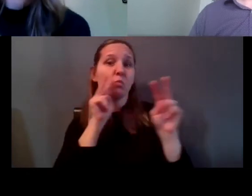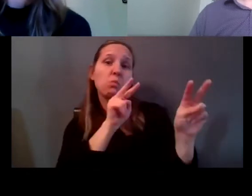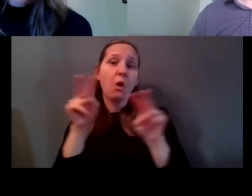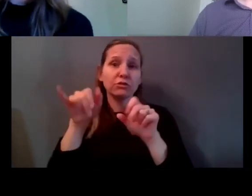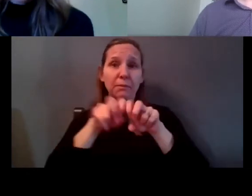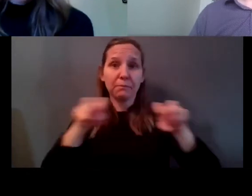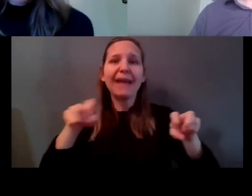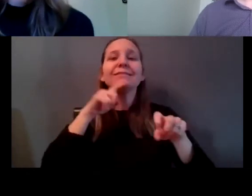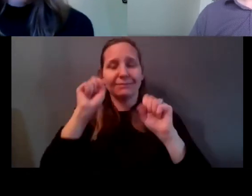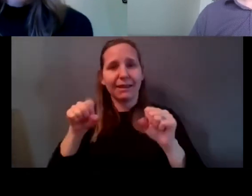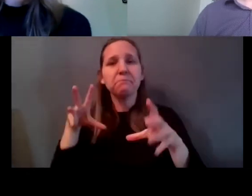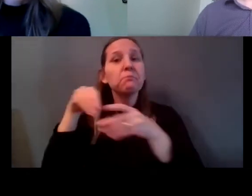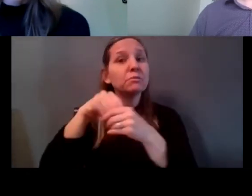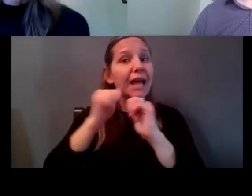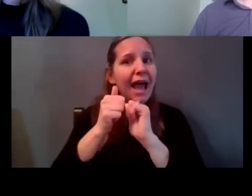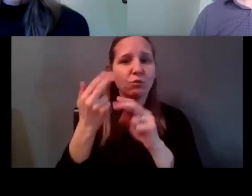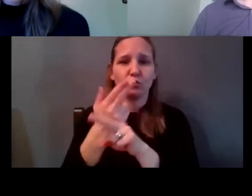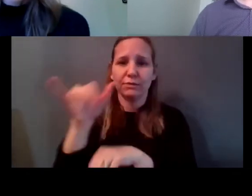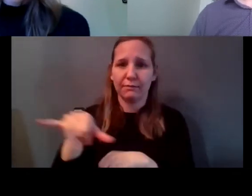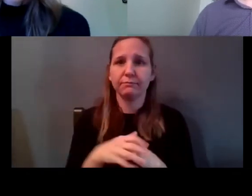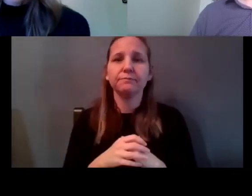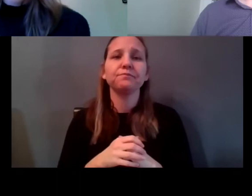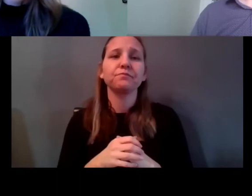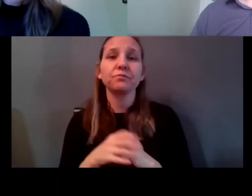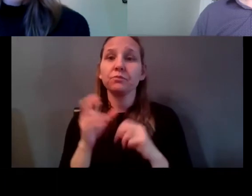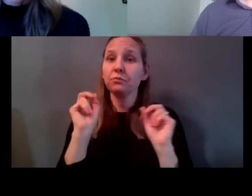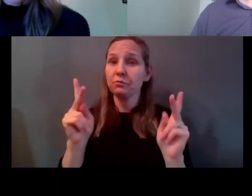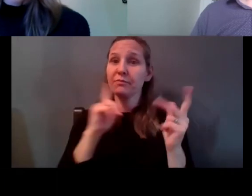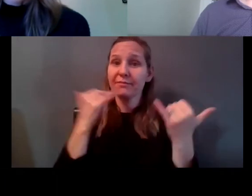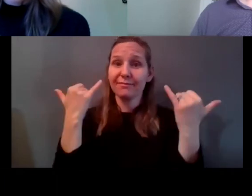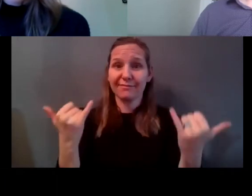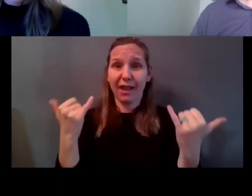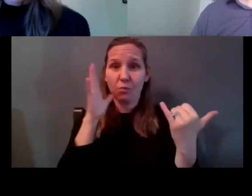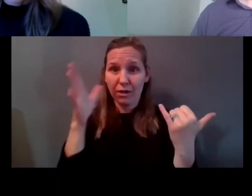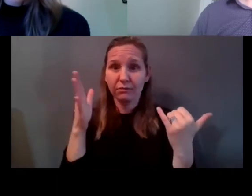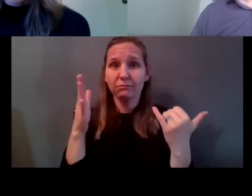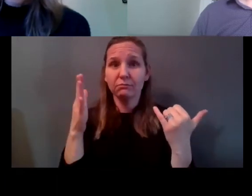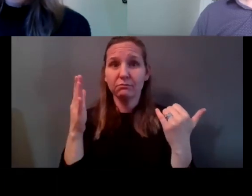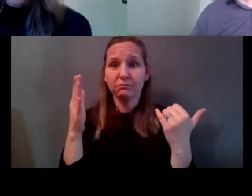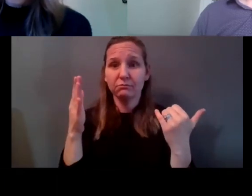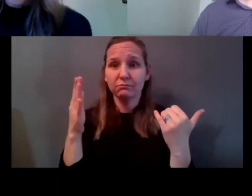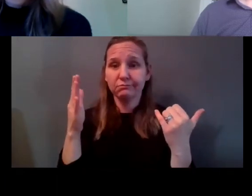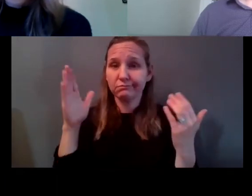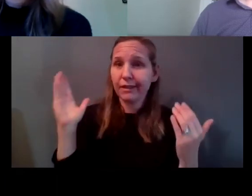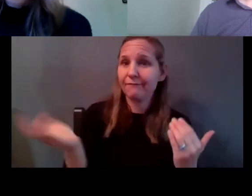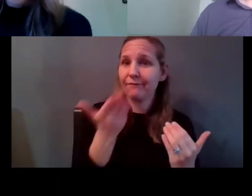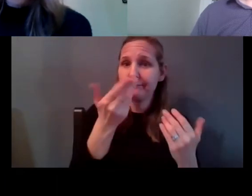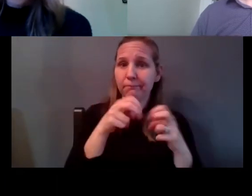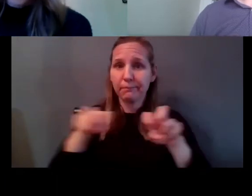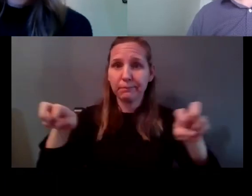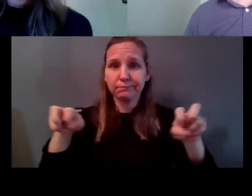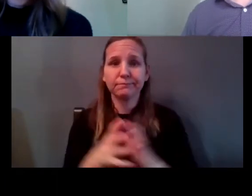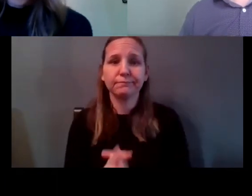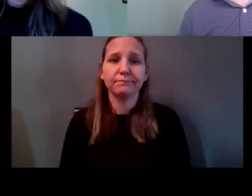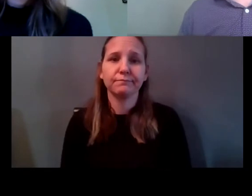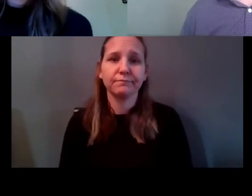reminder. Okay, so without further ado, we'll move along to our panelists.